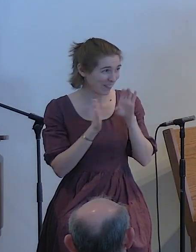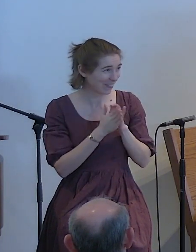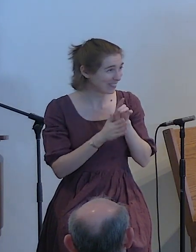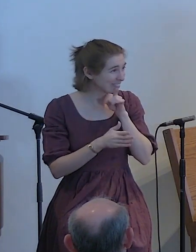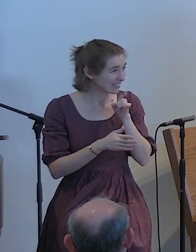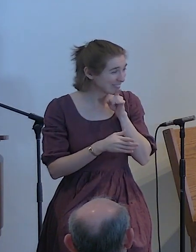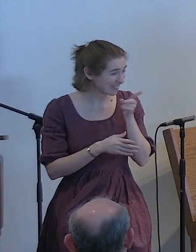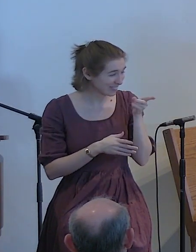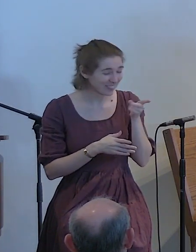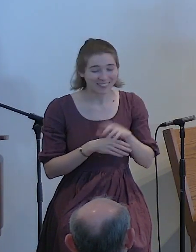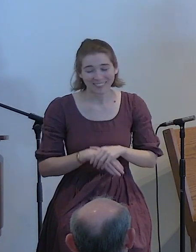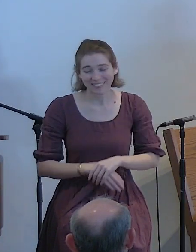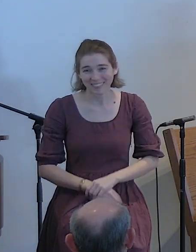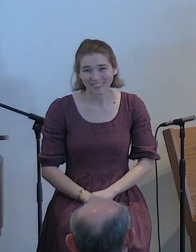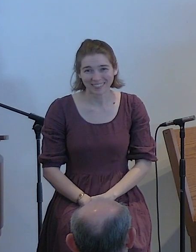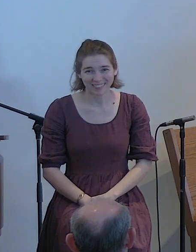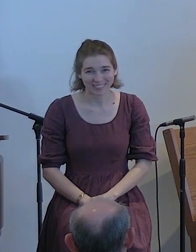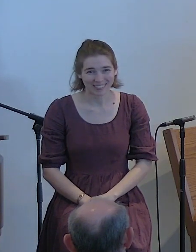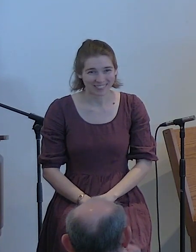Okay.